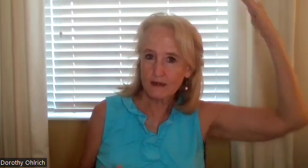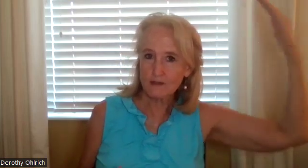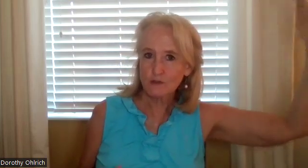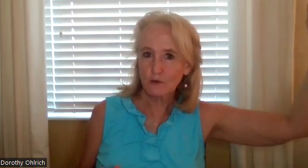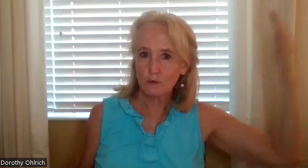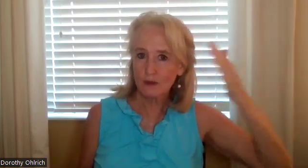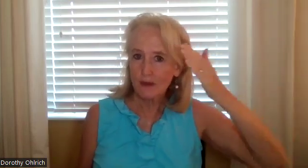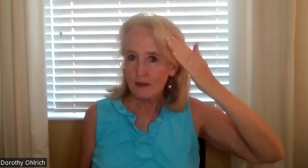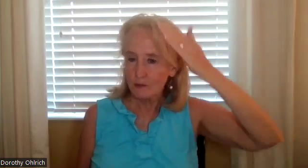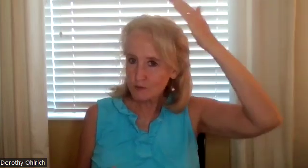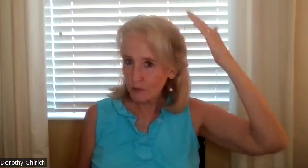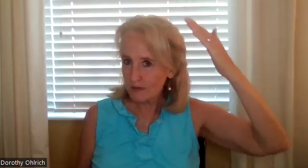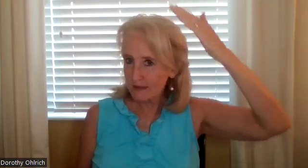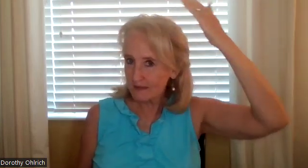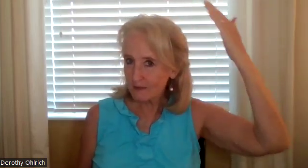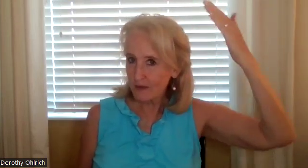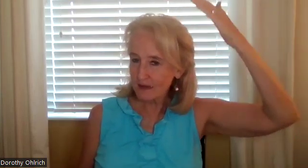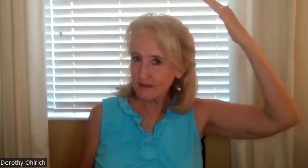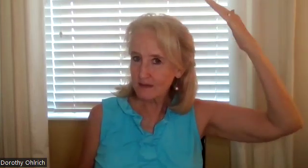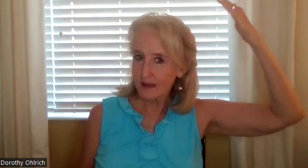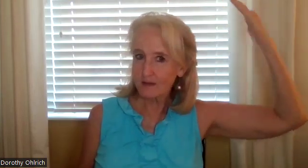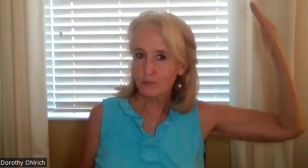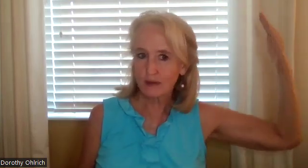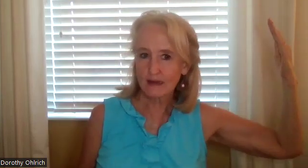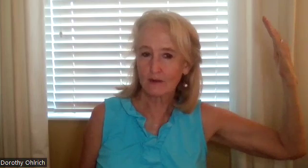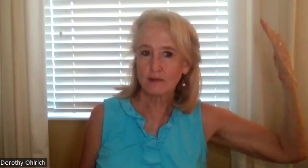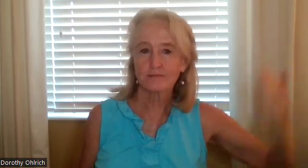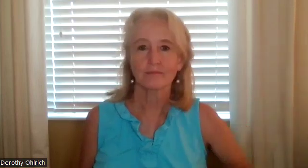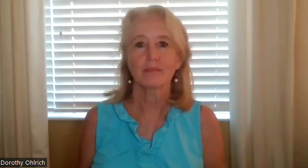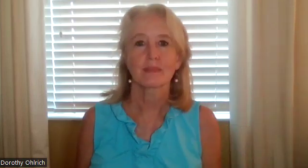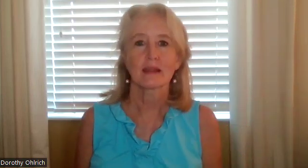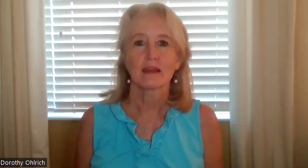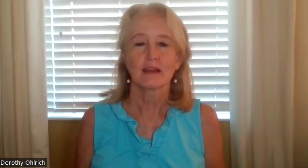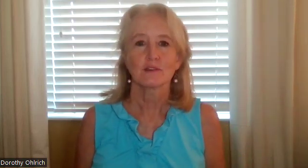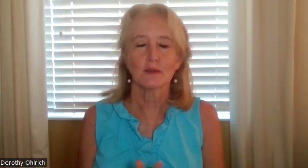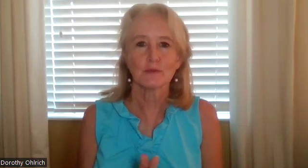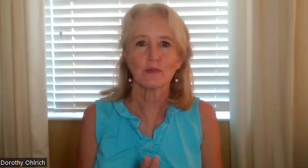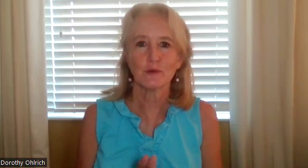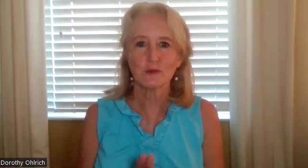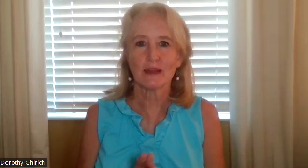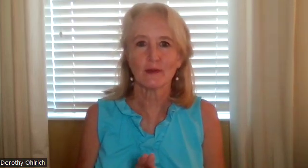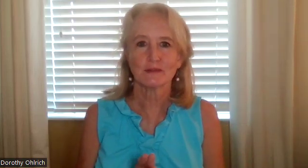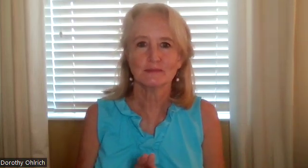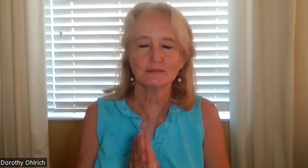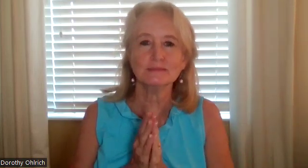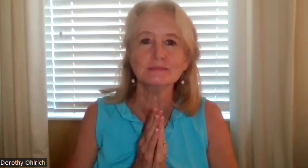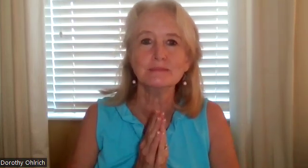in a circle. You circle it, your hand, and you bring it out. So let's put those together.